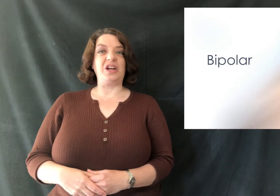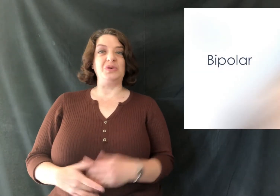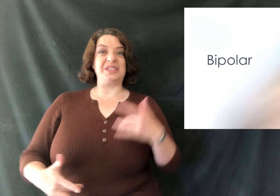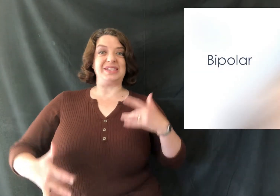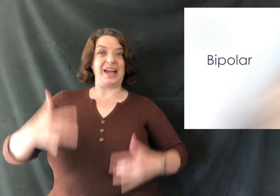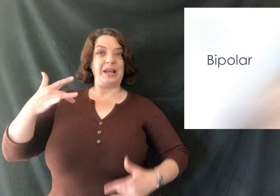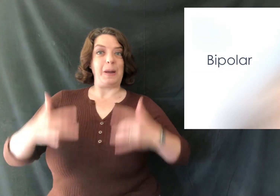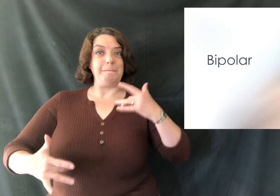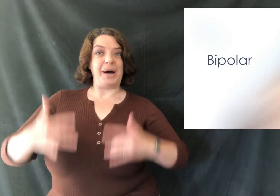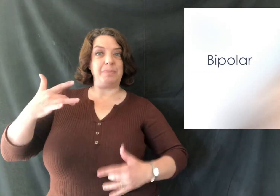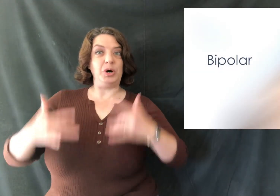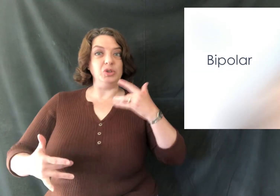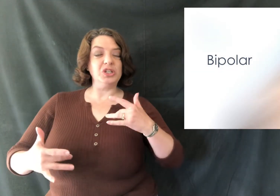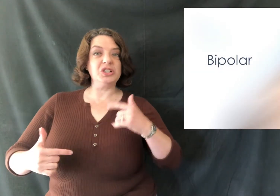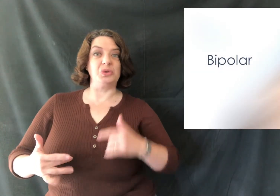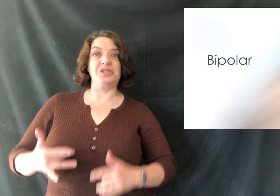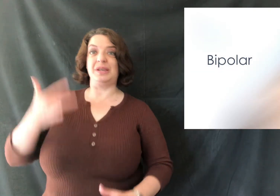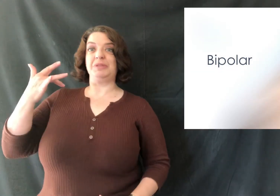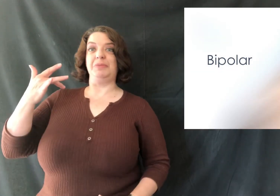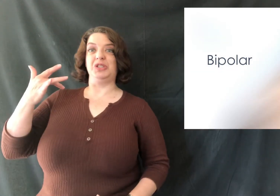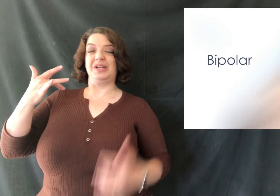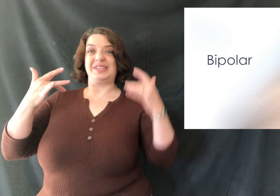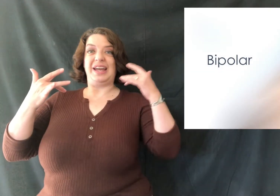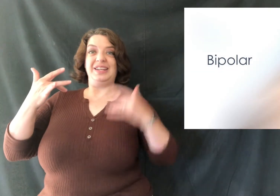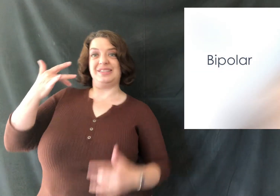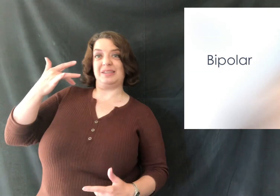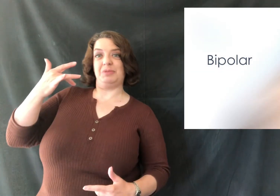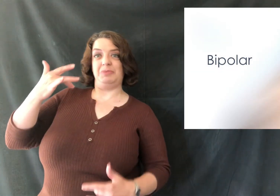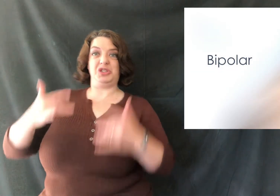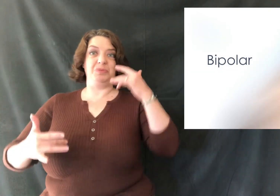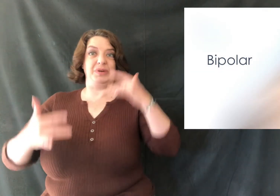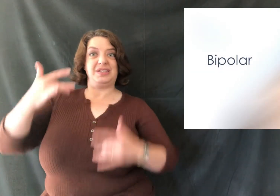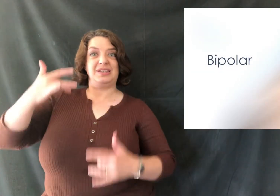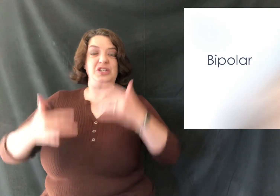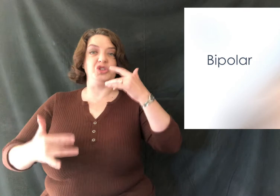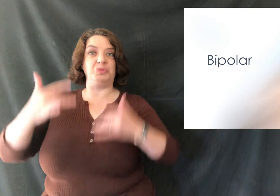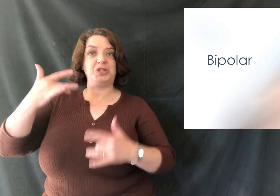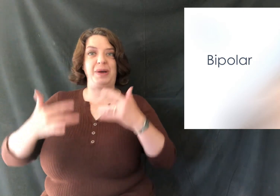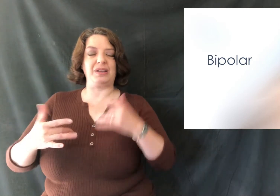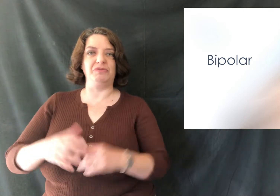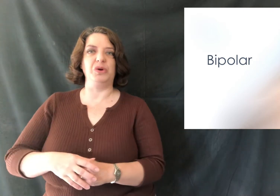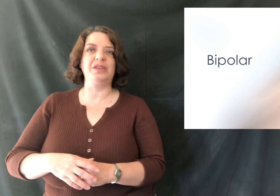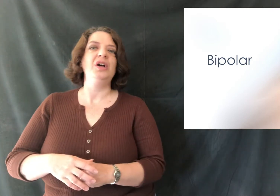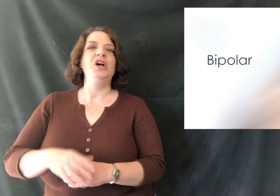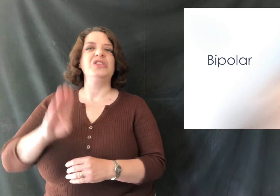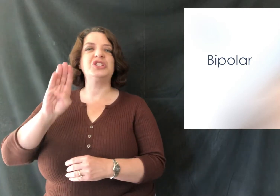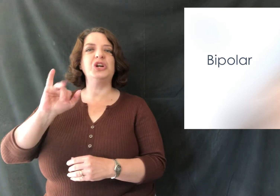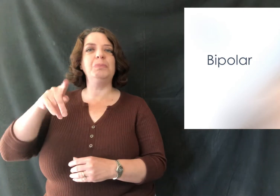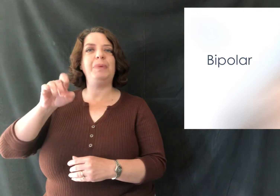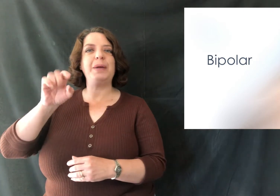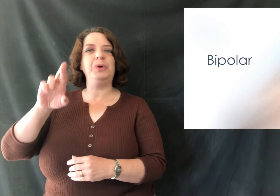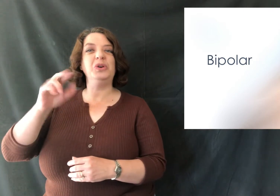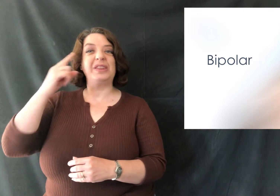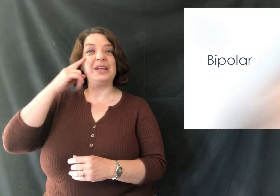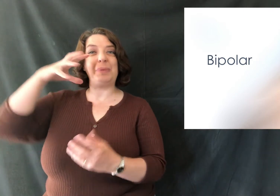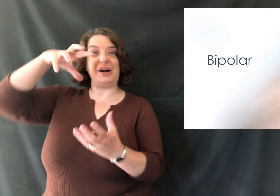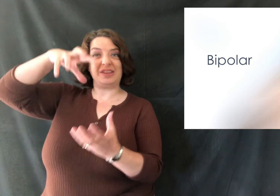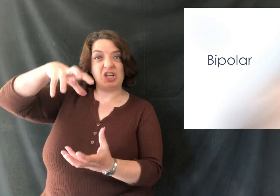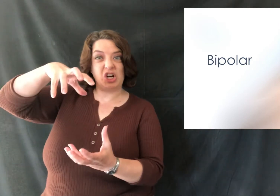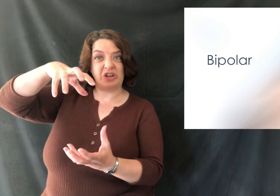the sign bipolar. So sometimes you're excited and sometimes you're depressed, and then you switch back and forth. The term bipolar, think about like the Earth. It has